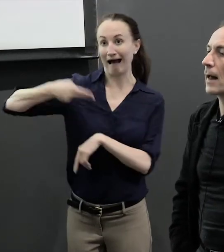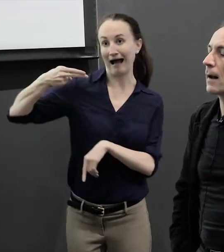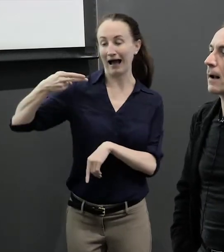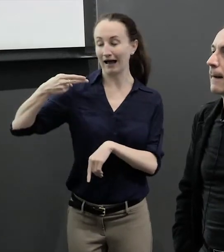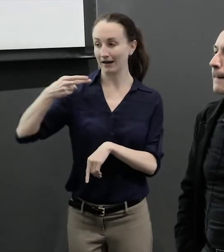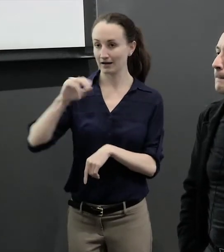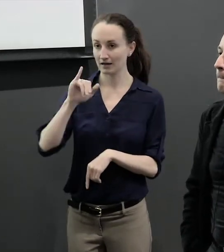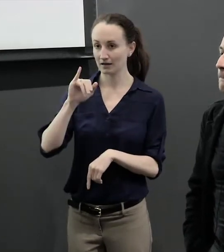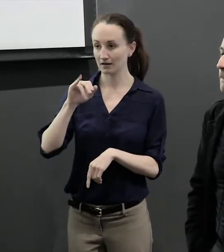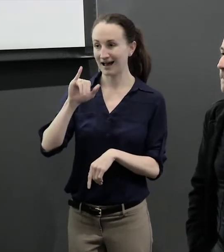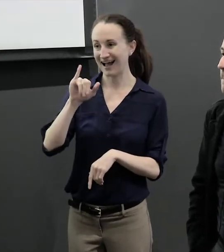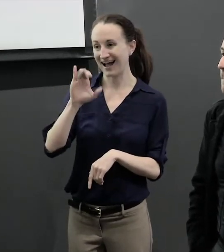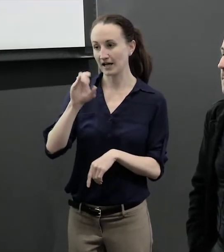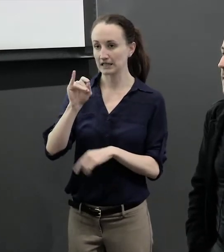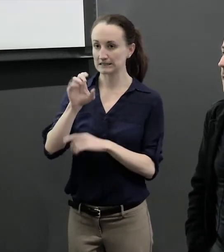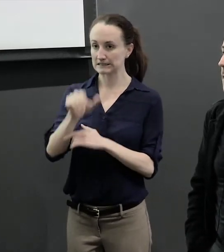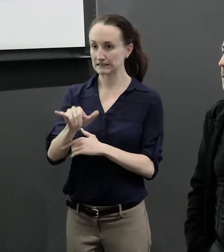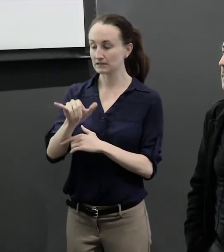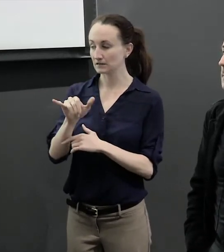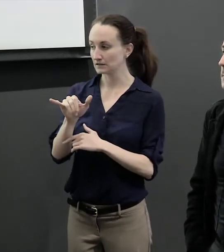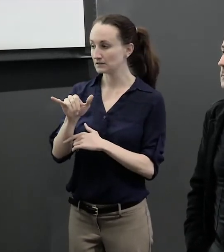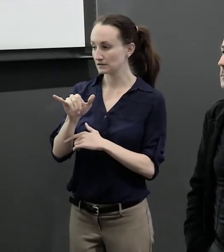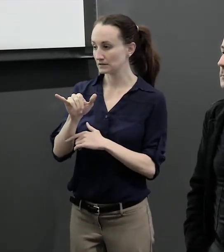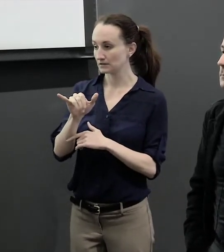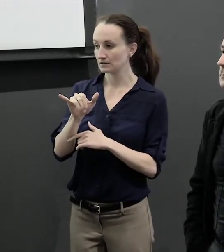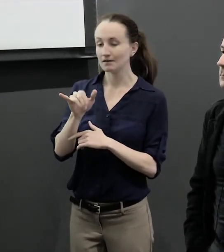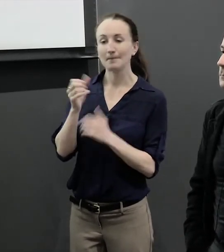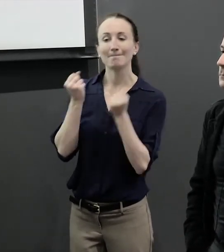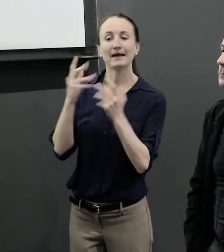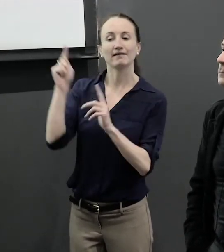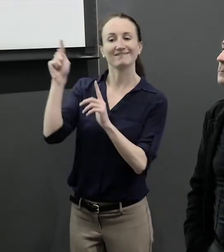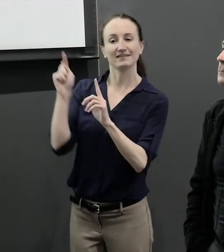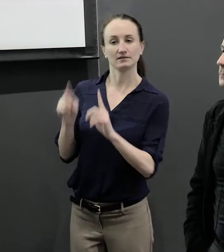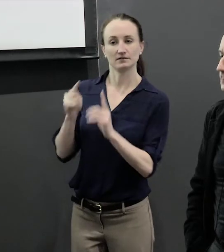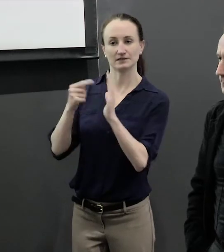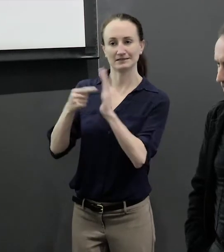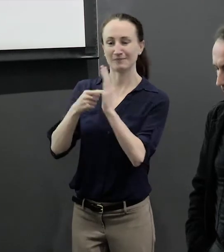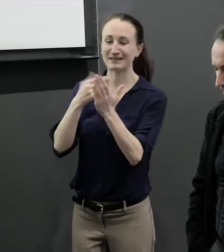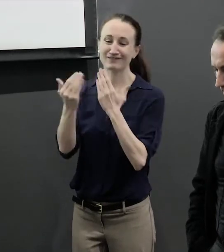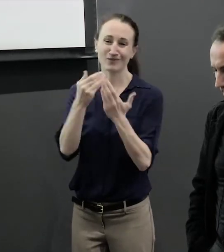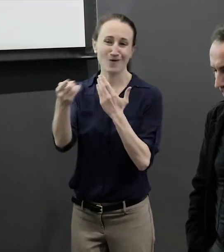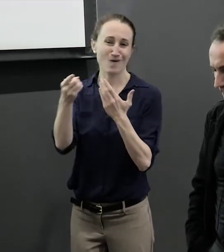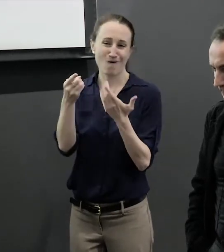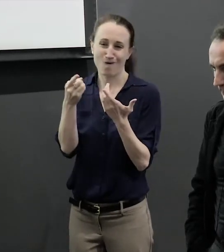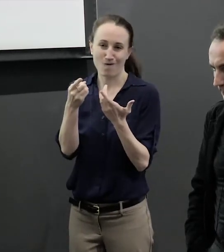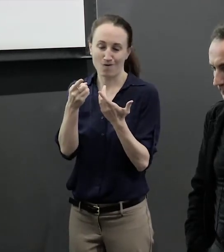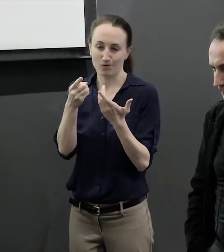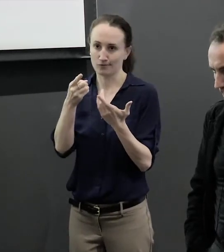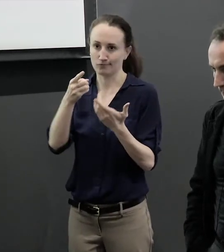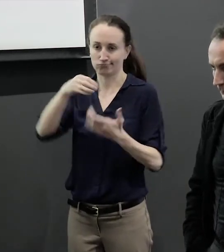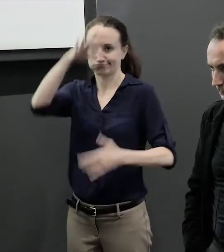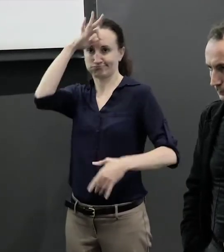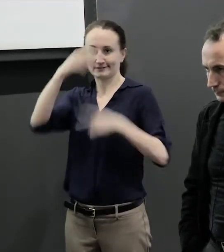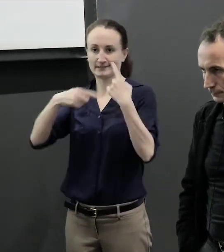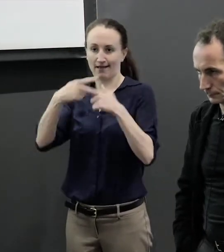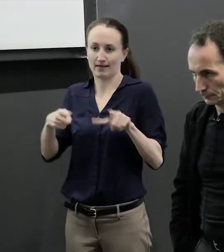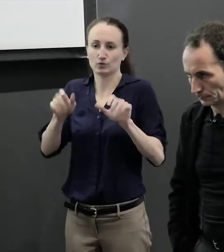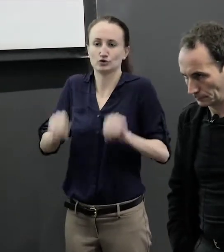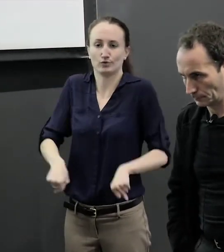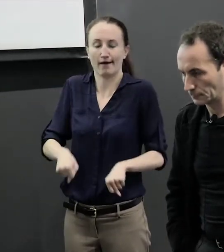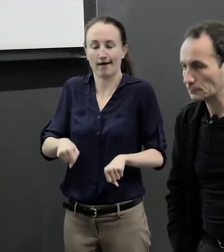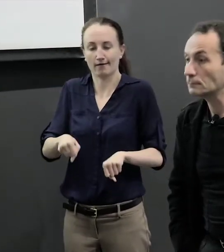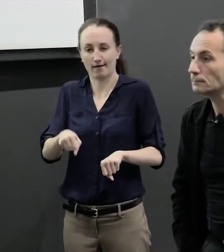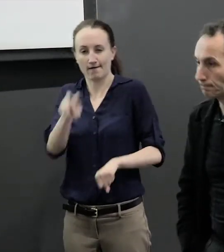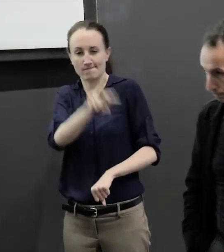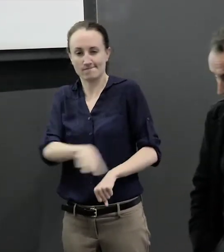So a lot of these examples, even if you don't know any sign language, you can sort of understand, you can interpret the iconic component, right? So the